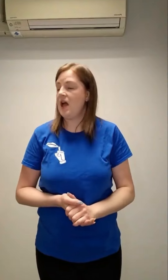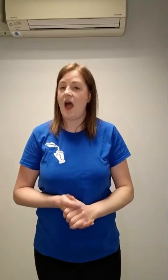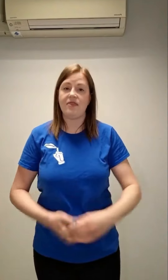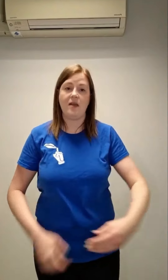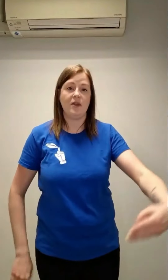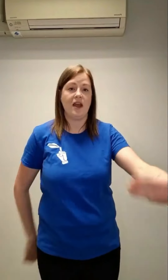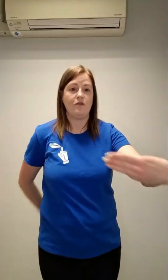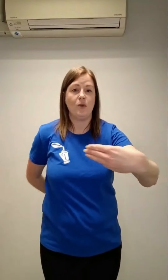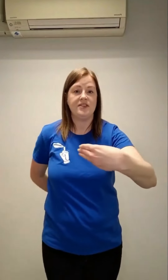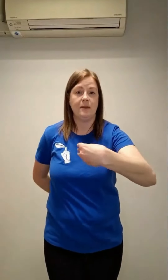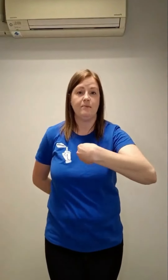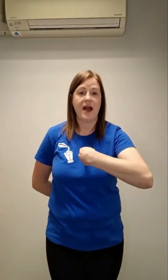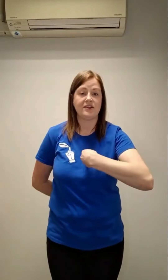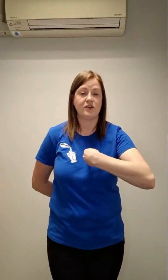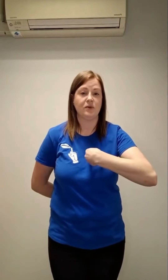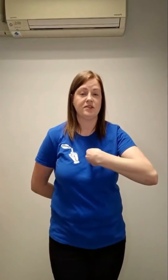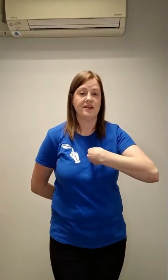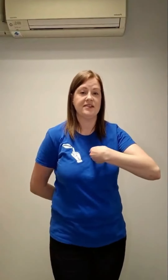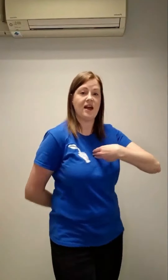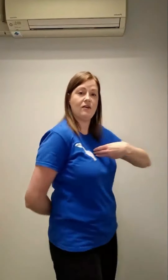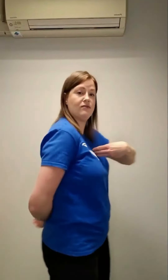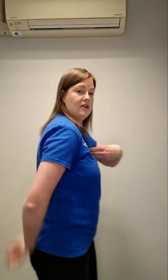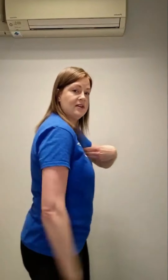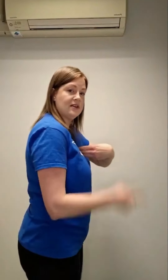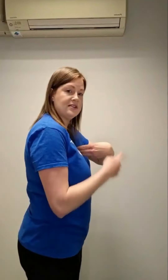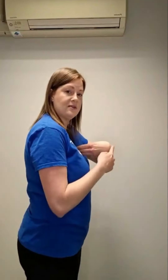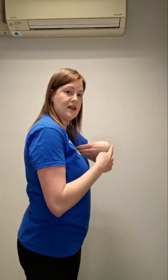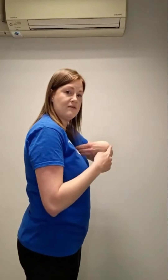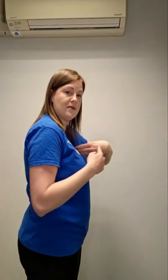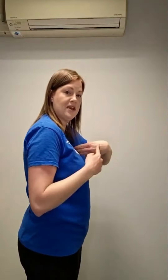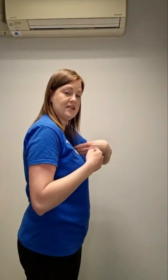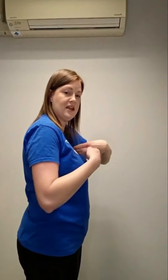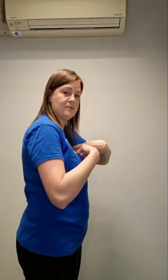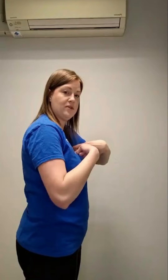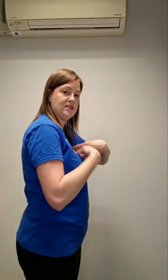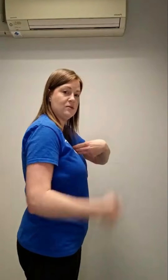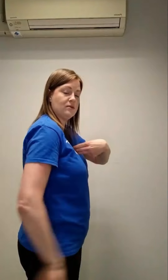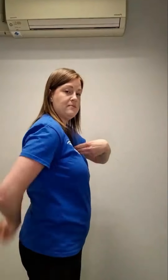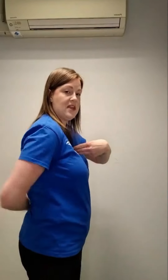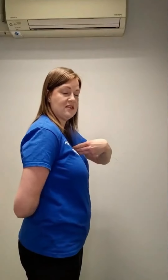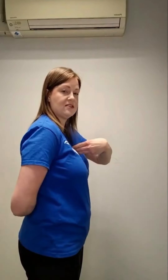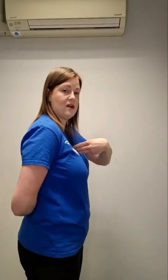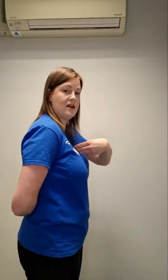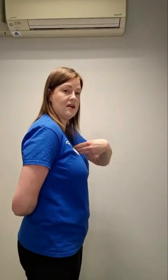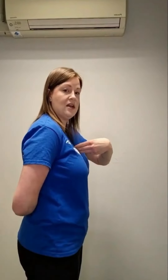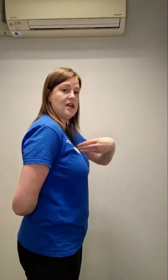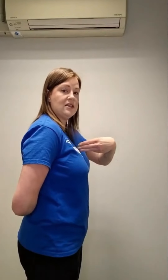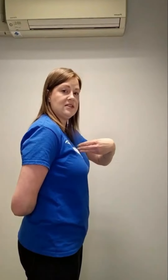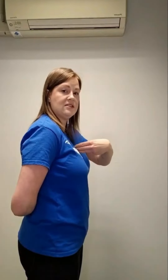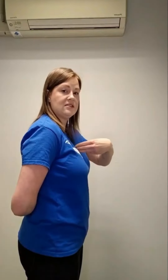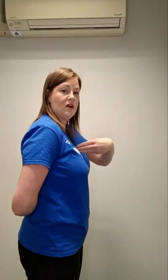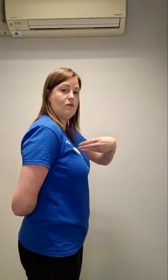And then we have pointing back towards myself. So again, from here to here is pointing towards me, the signer. This is the sign for